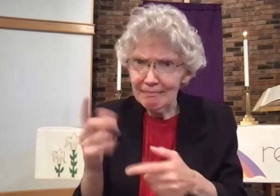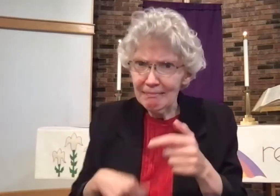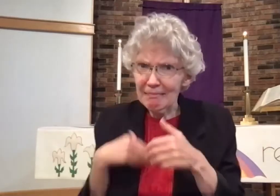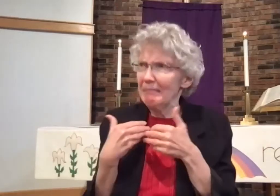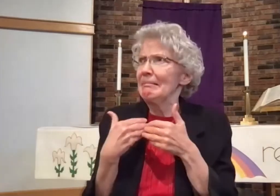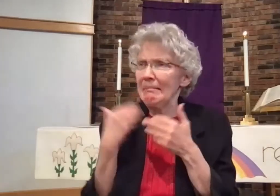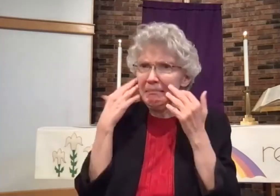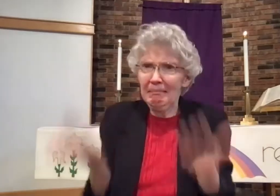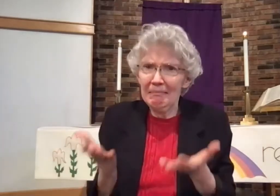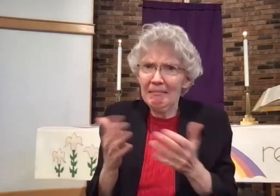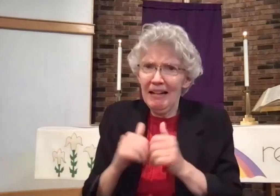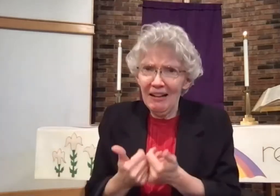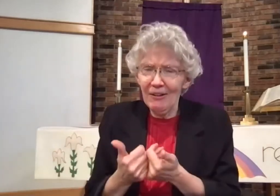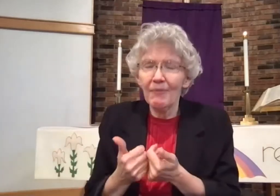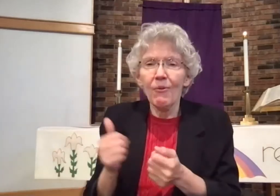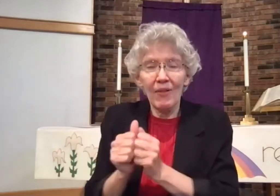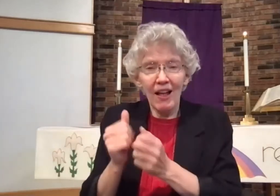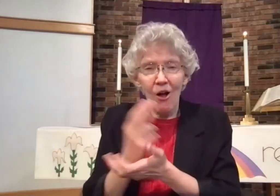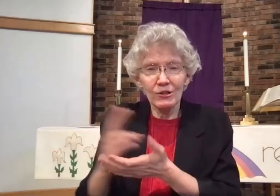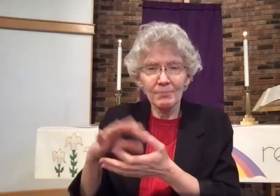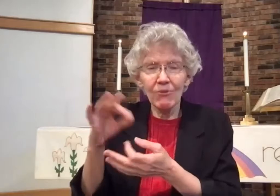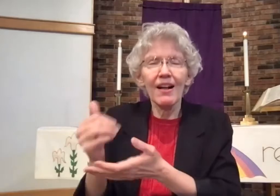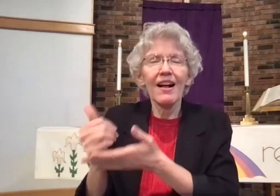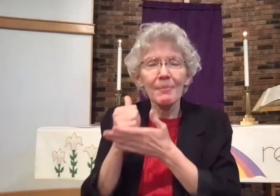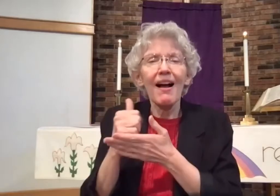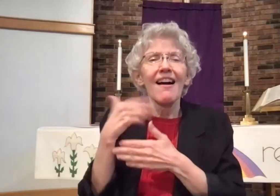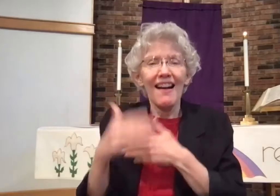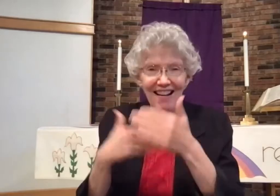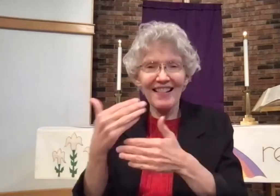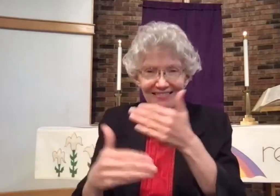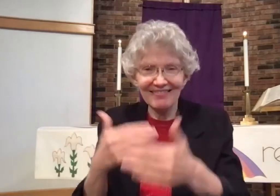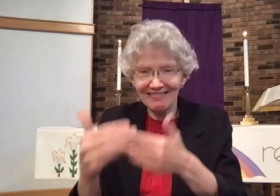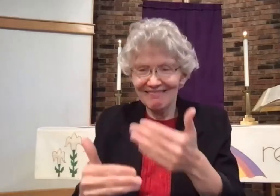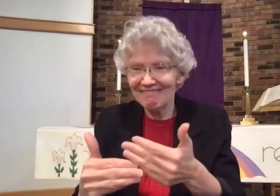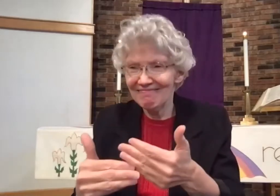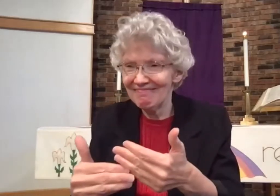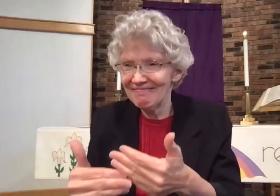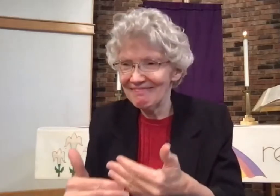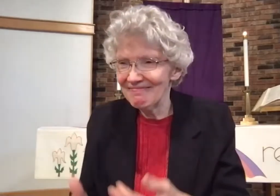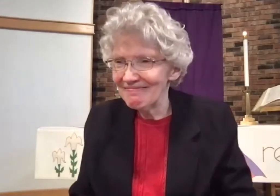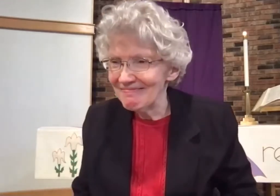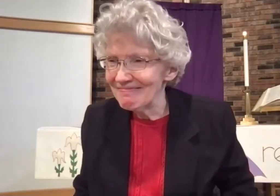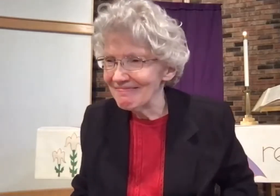Without the Holy Spirit, I don't know that we could keep going. But the Holy Spirit helps us keep going.